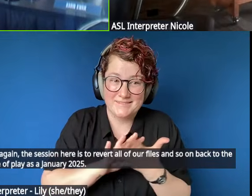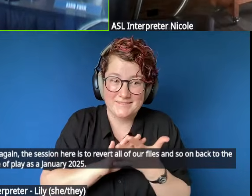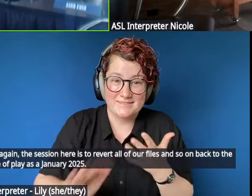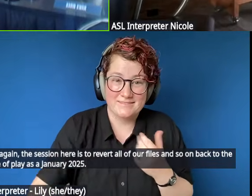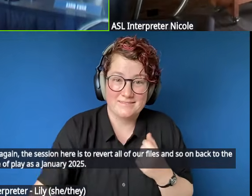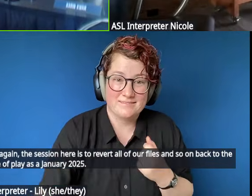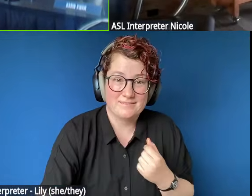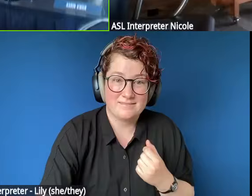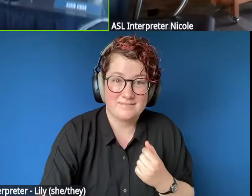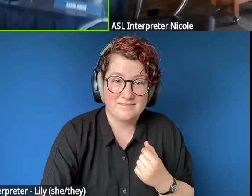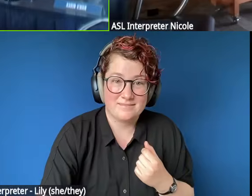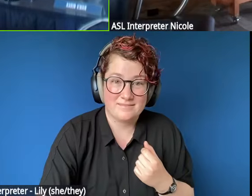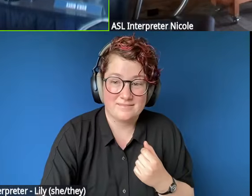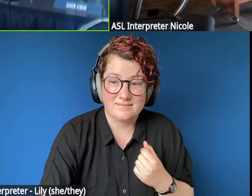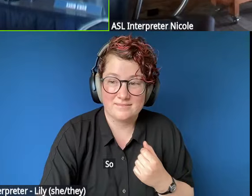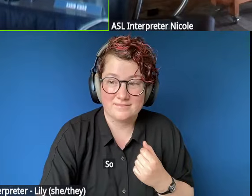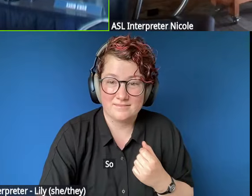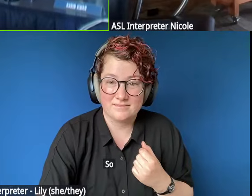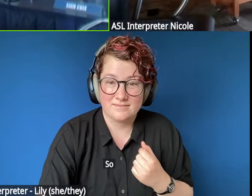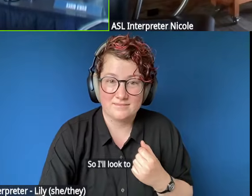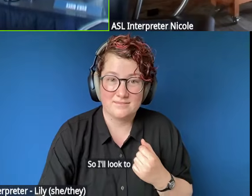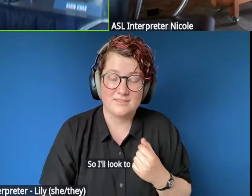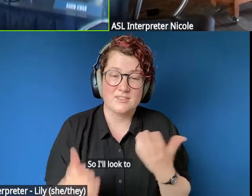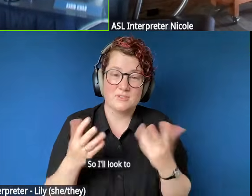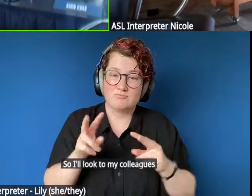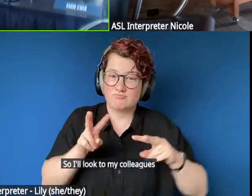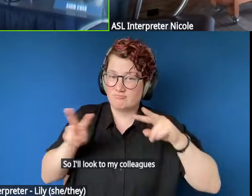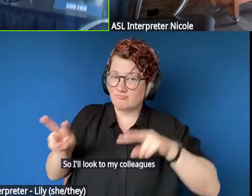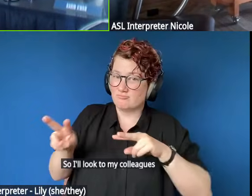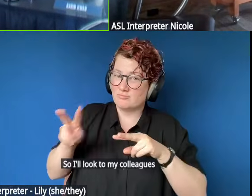So I'll look to my colleagues.